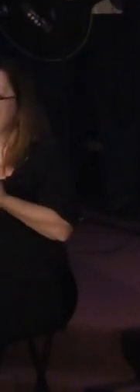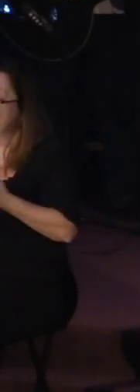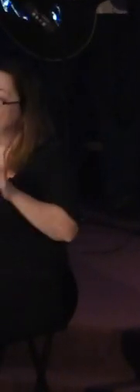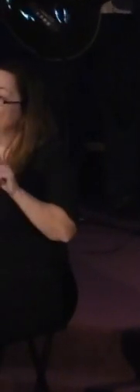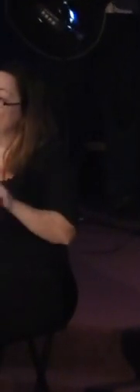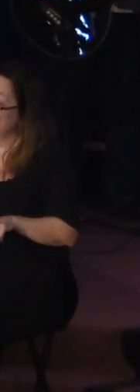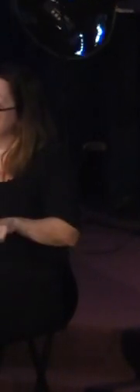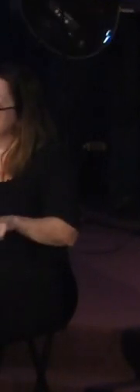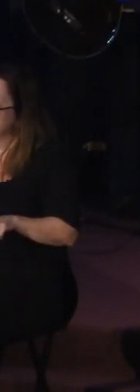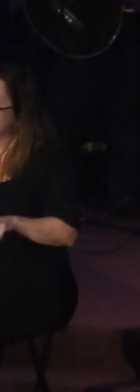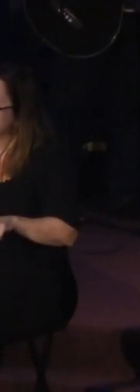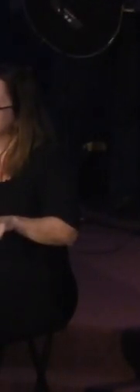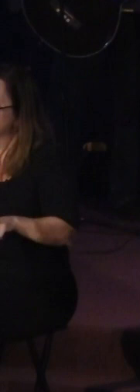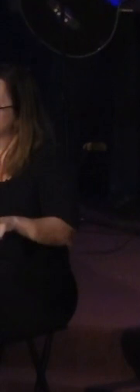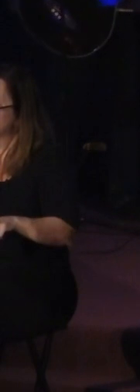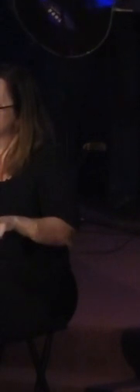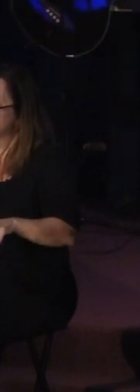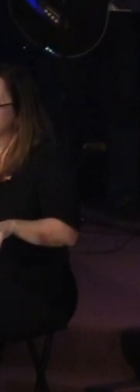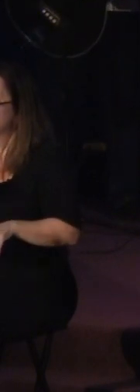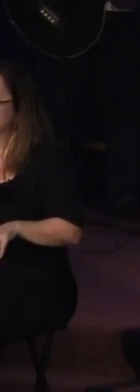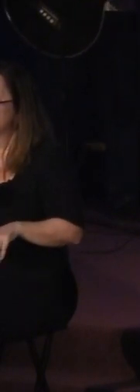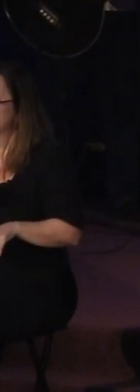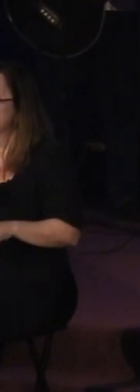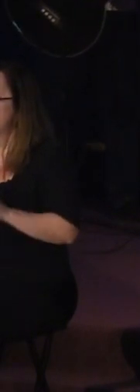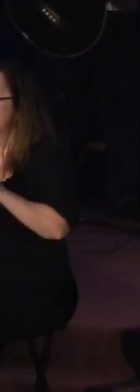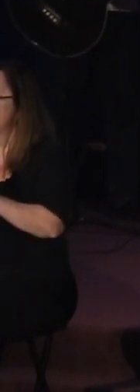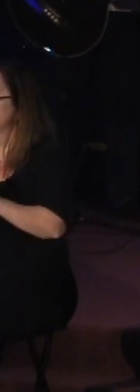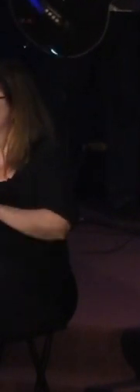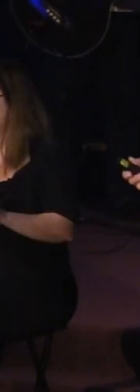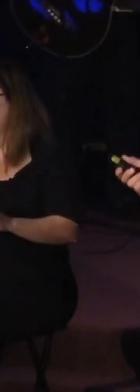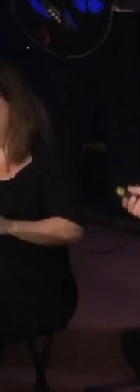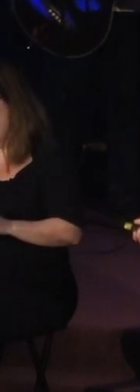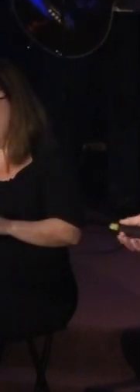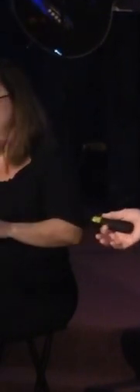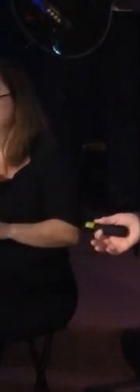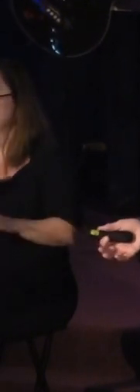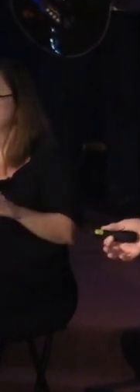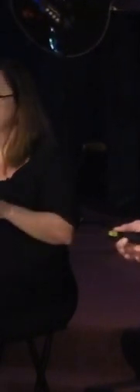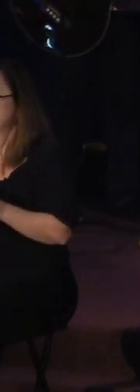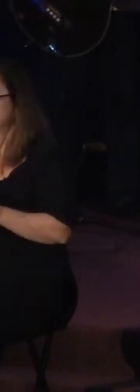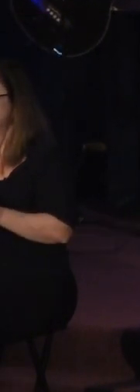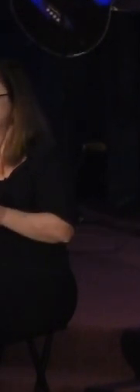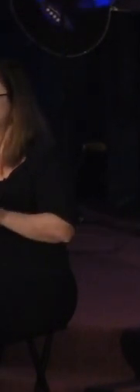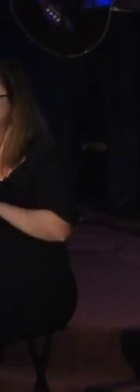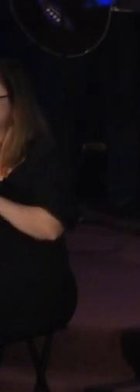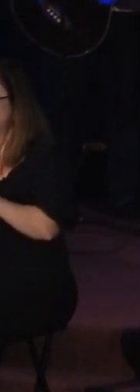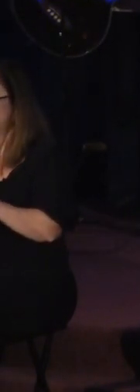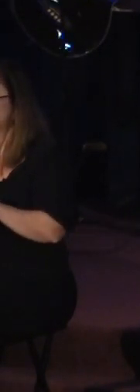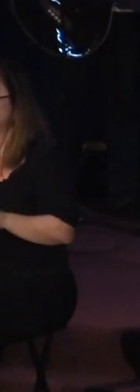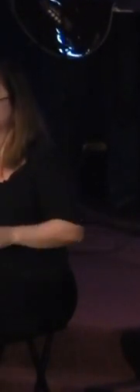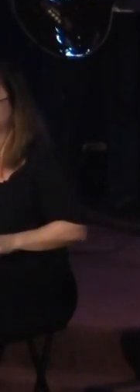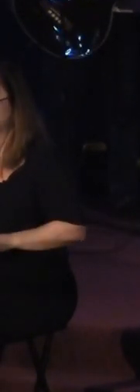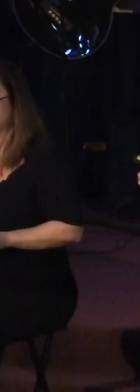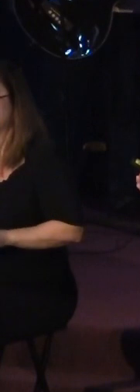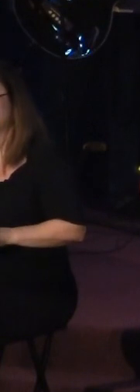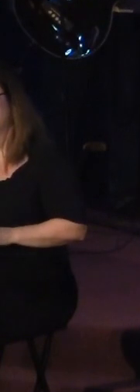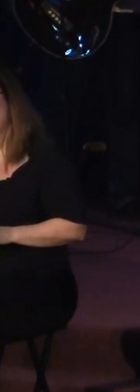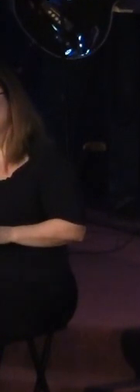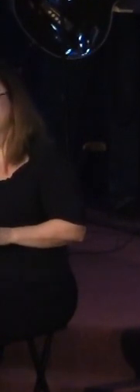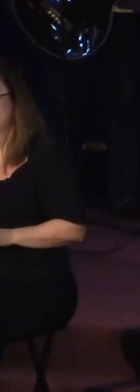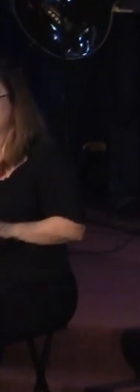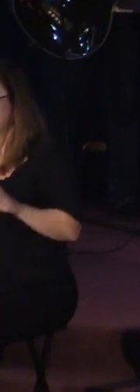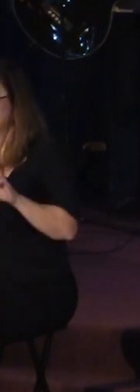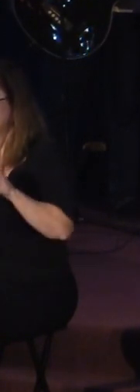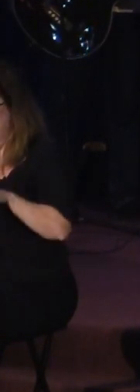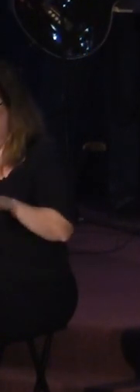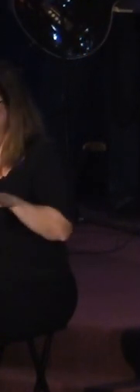person. Because she was honoring her mother and father. She was doing what the Ten Commandments would have said to do. And you know what? We can be the